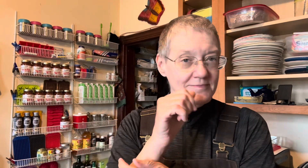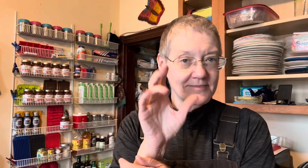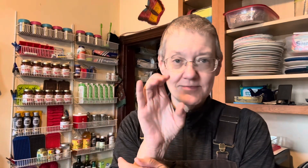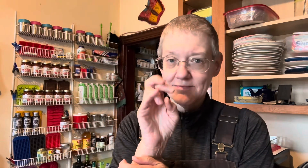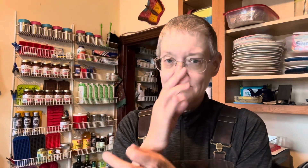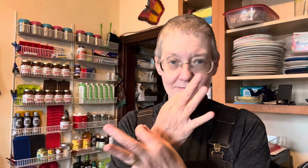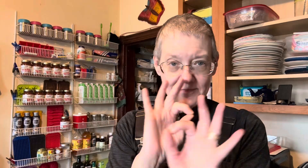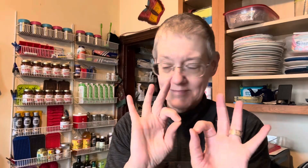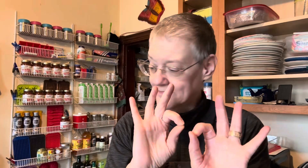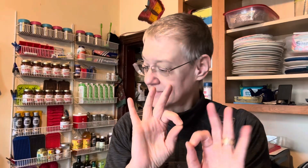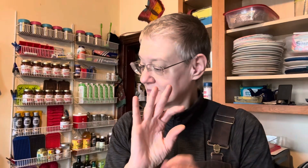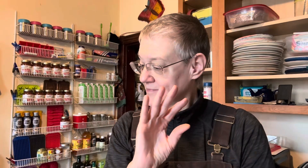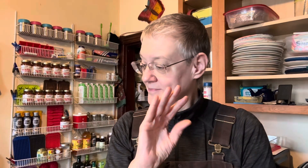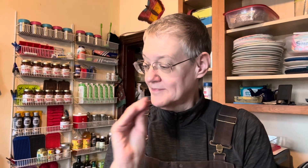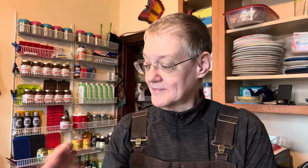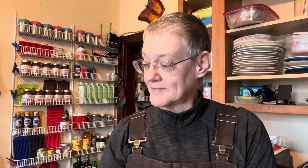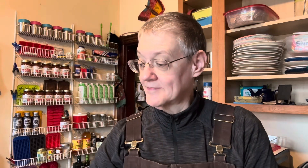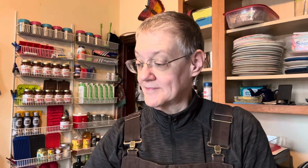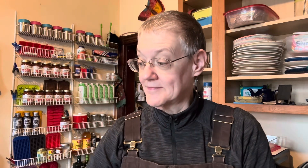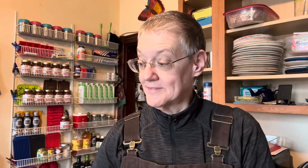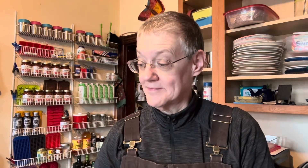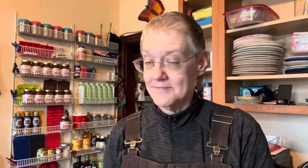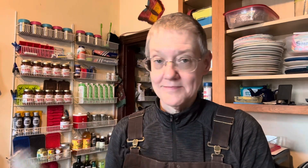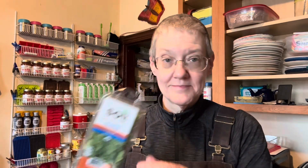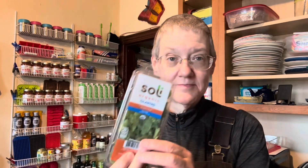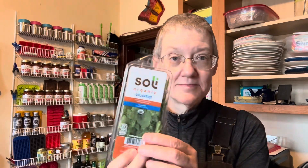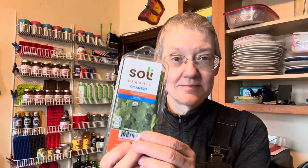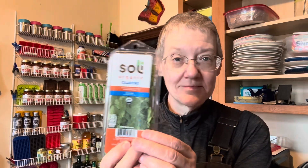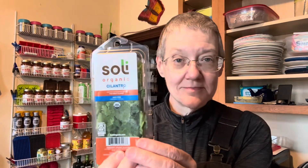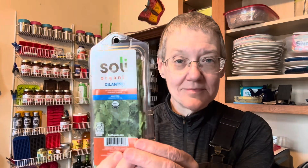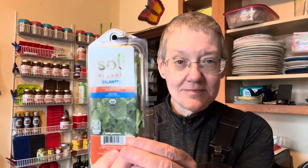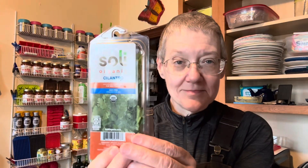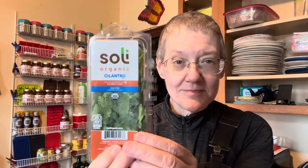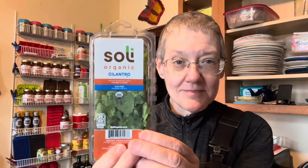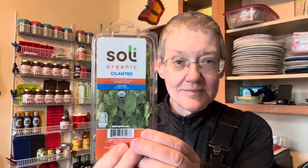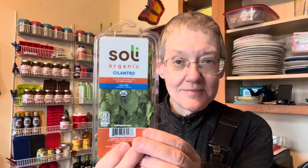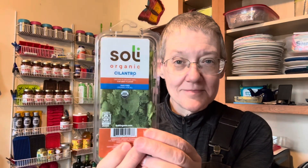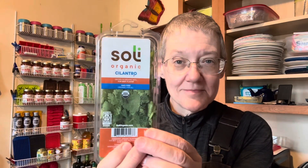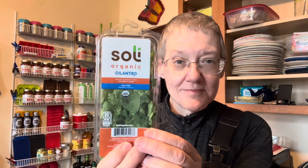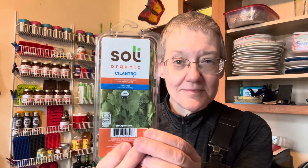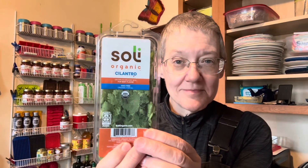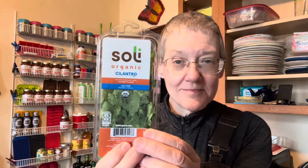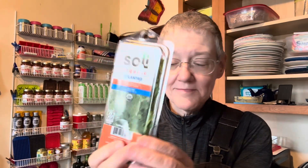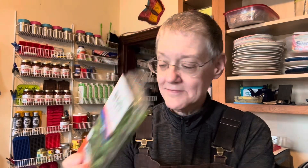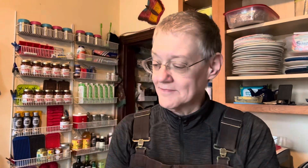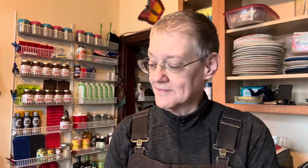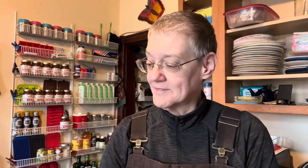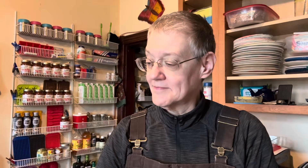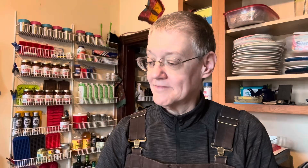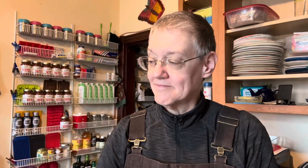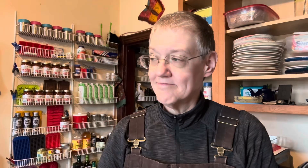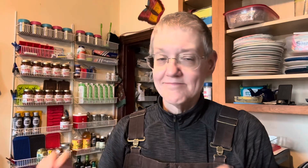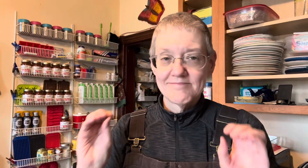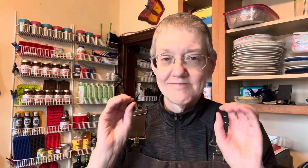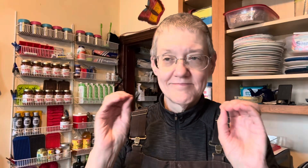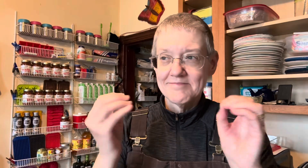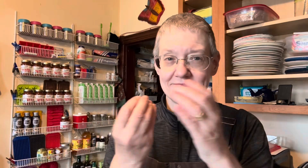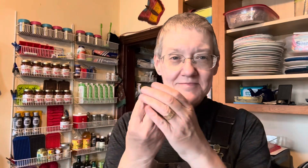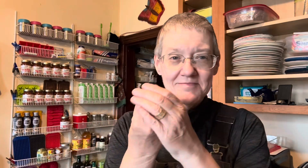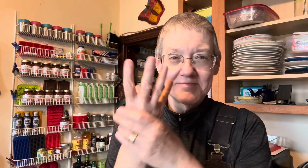a zero carb food. And I bought some fresh cilantro. I